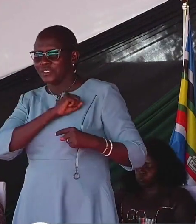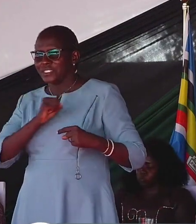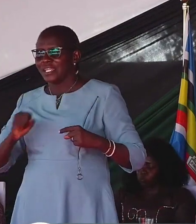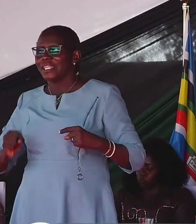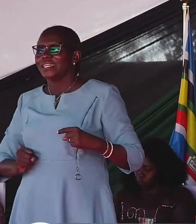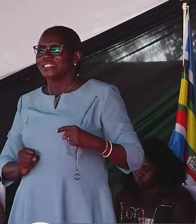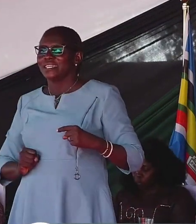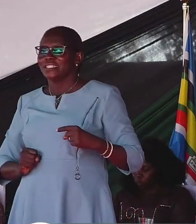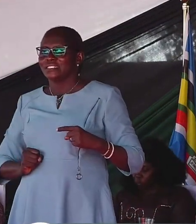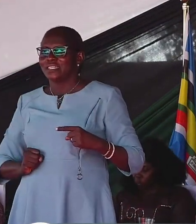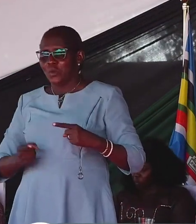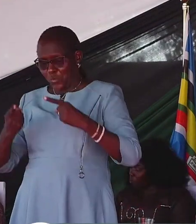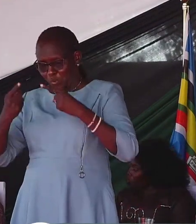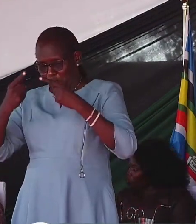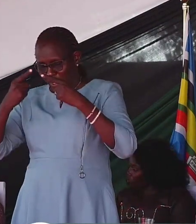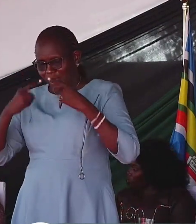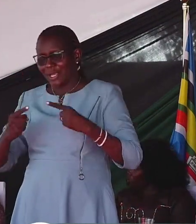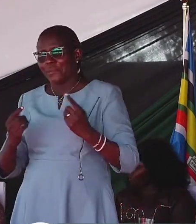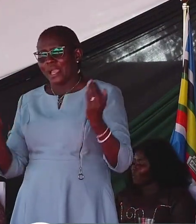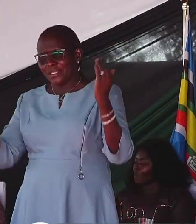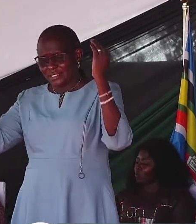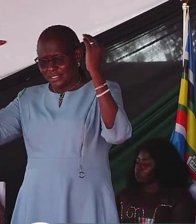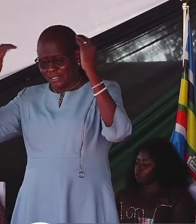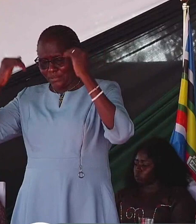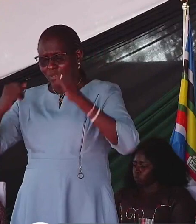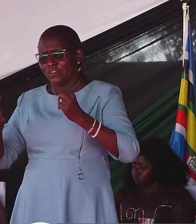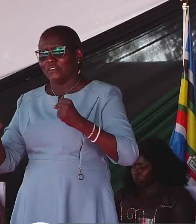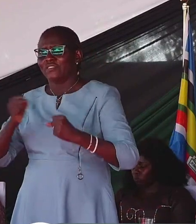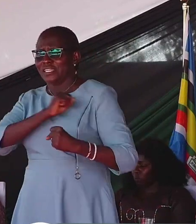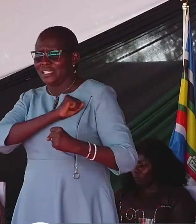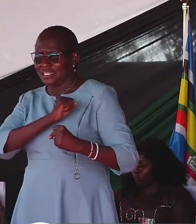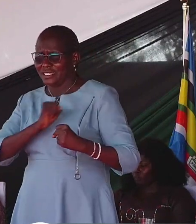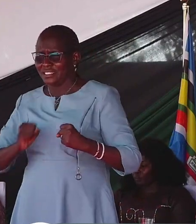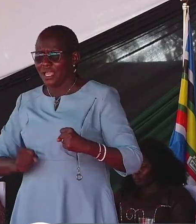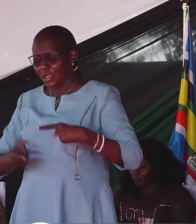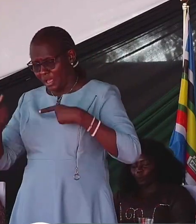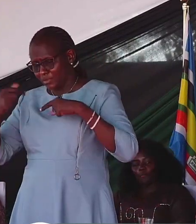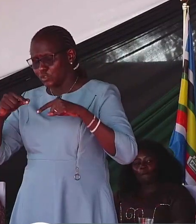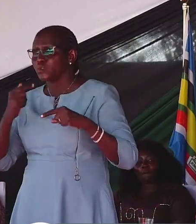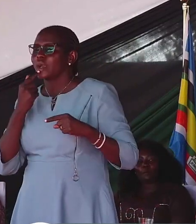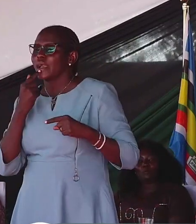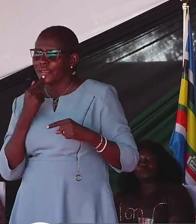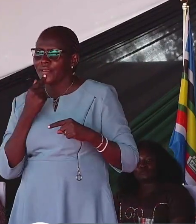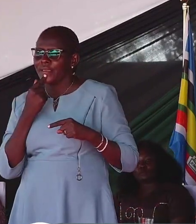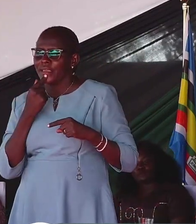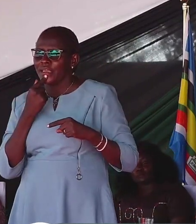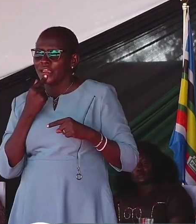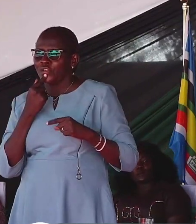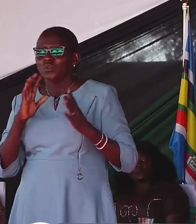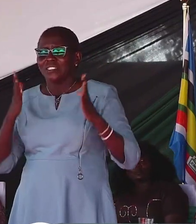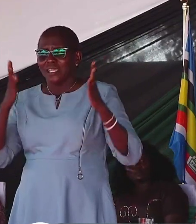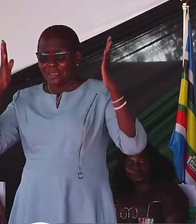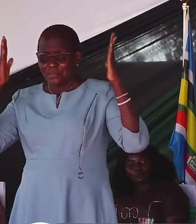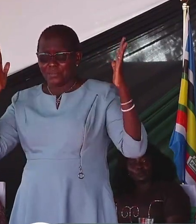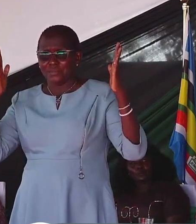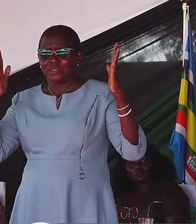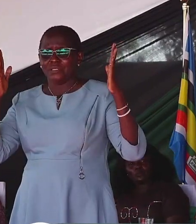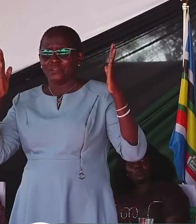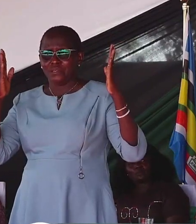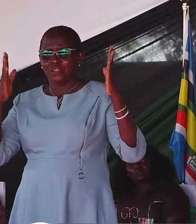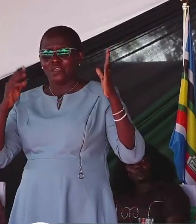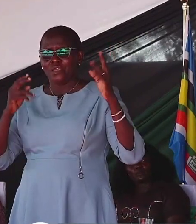also become, the entire assembly of the Senate will be coming to Turkana to conduct their